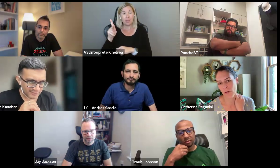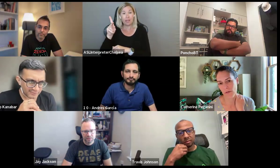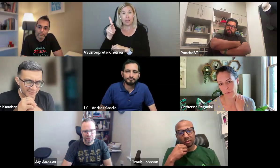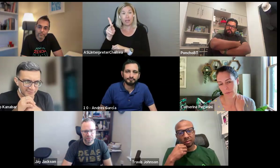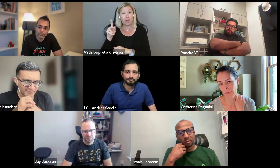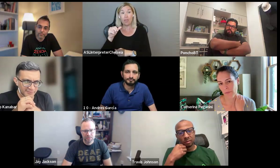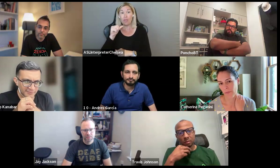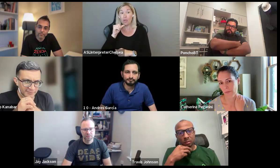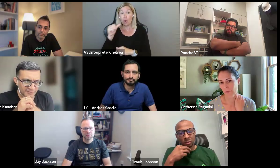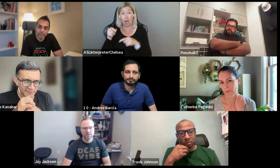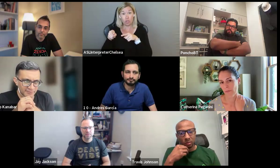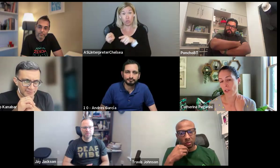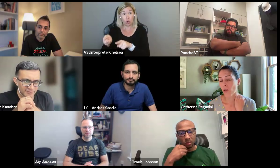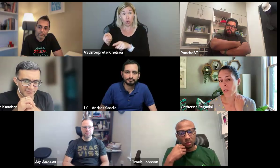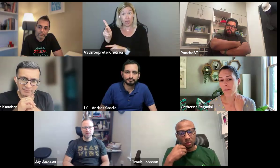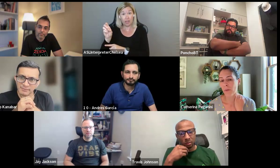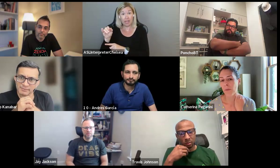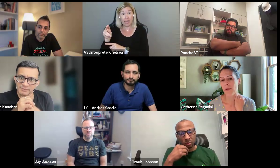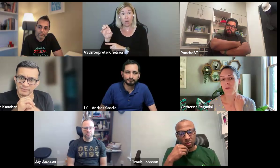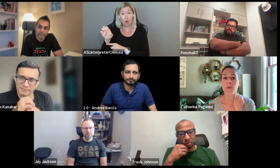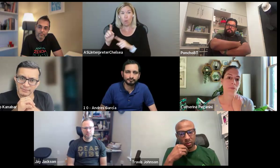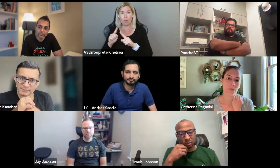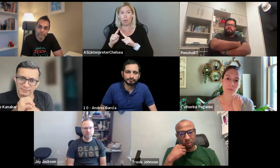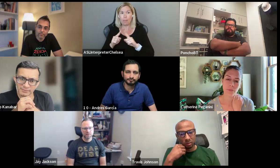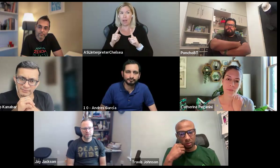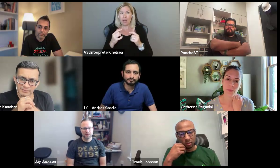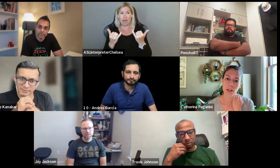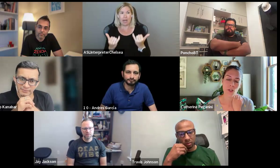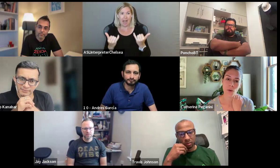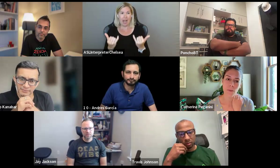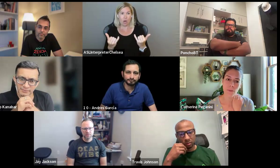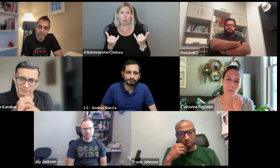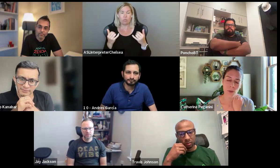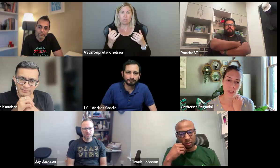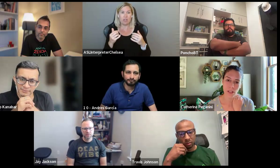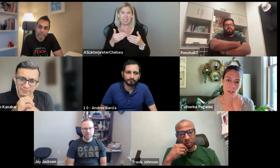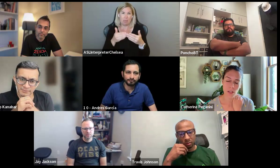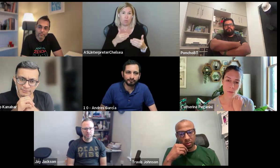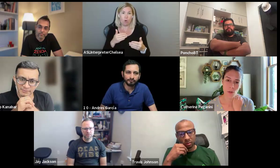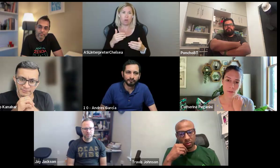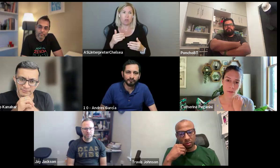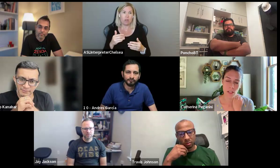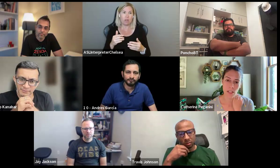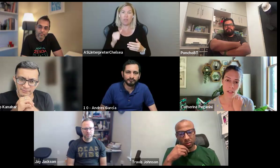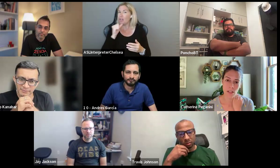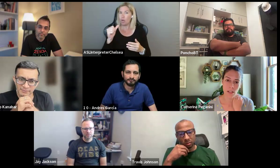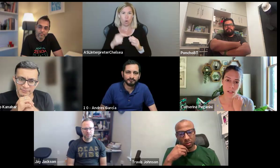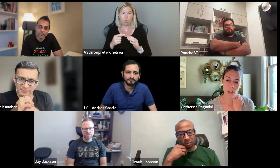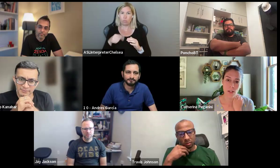now. So it's only for the people in the room. They don't show them during the keynotes anymore since